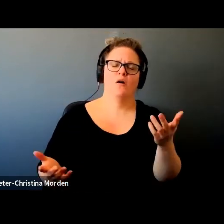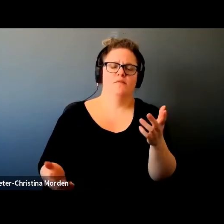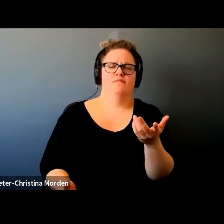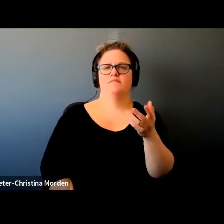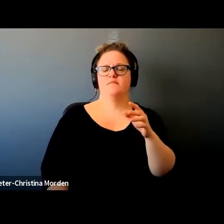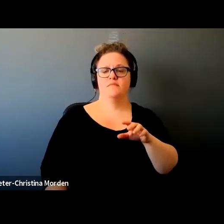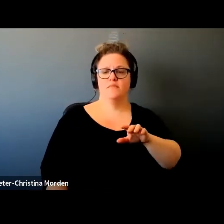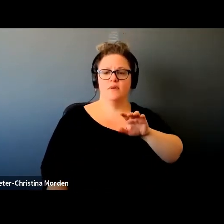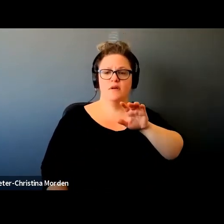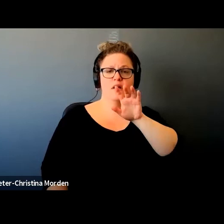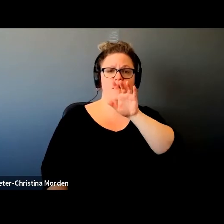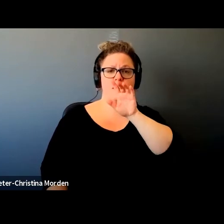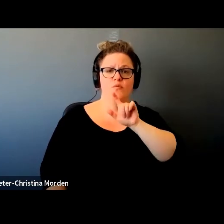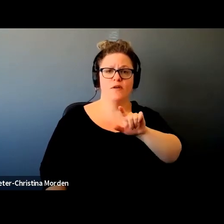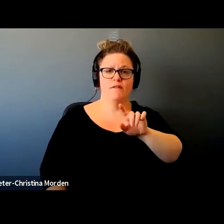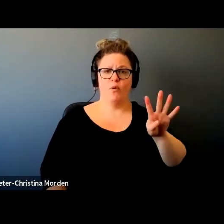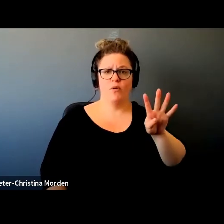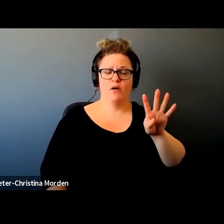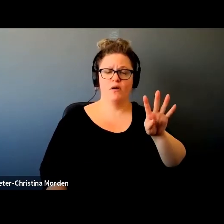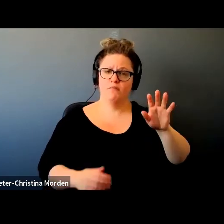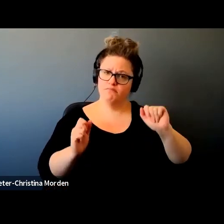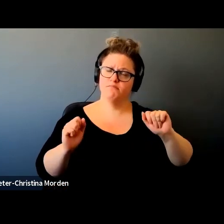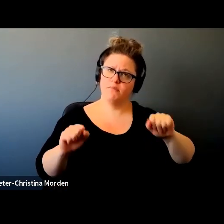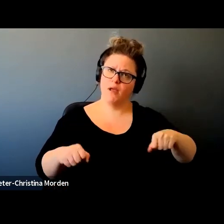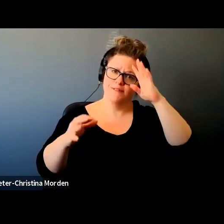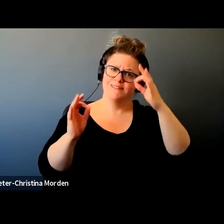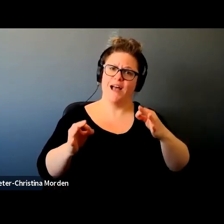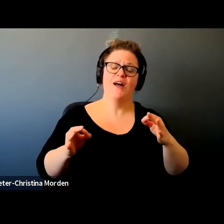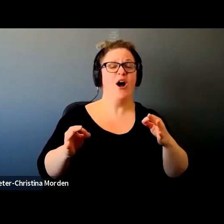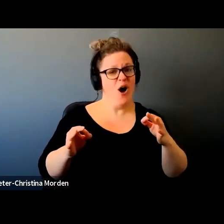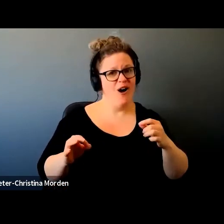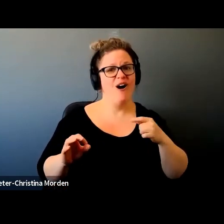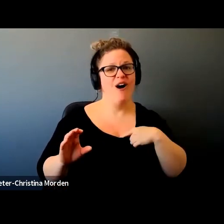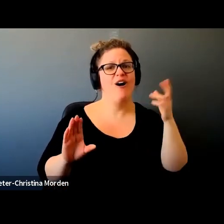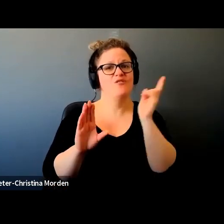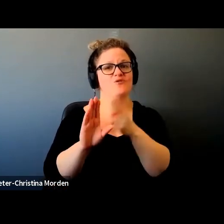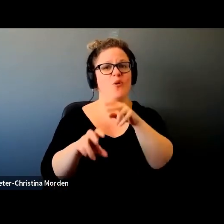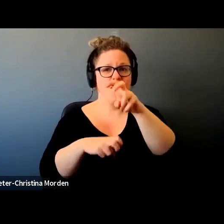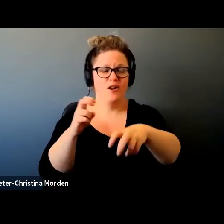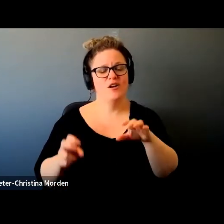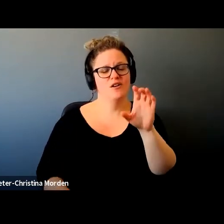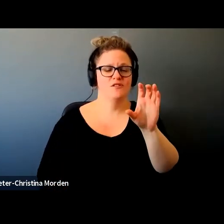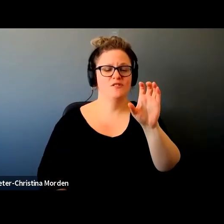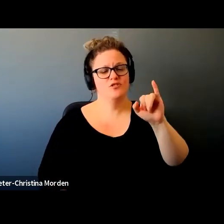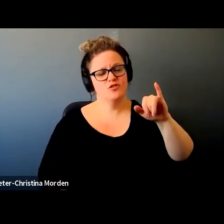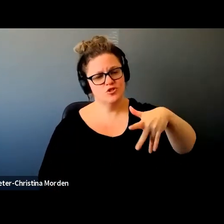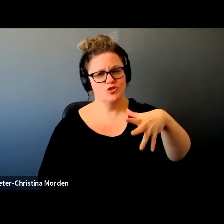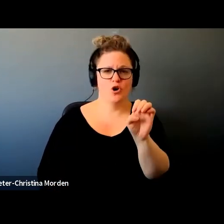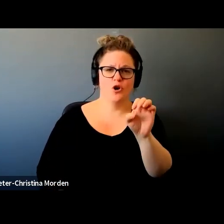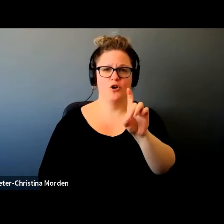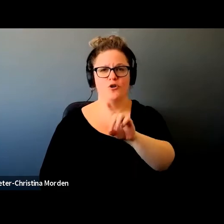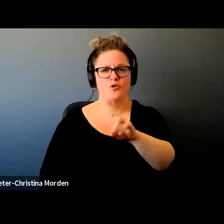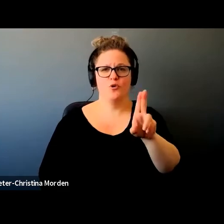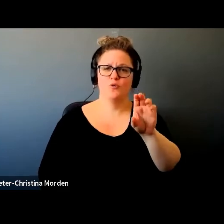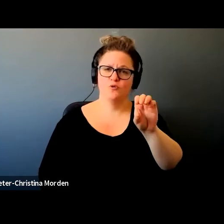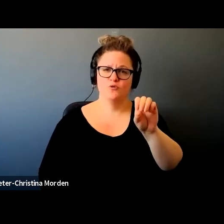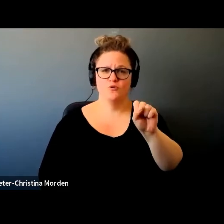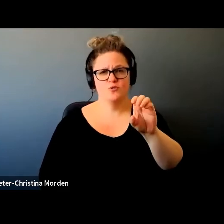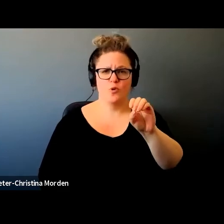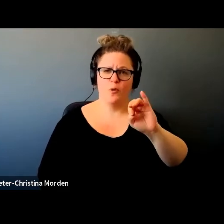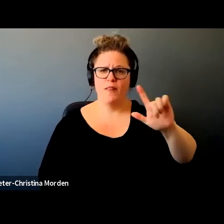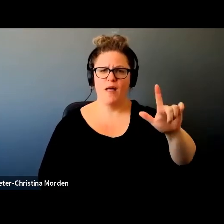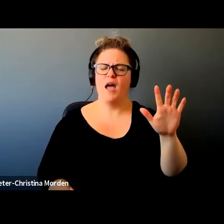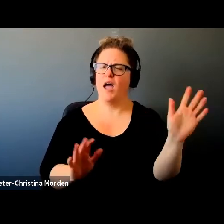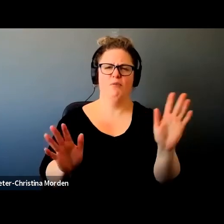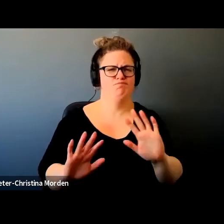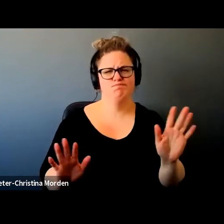suddenly going to be an acrobat at Cirque du Soleil. So you really need to be realistic about what your skills are, what your goals are,